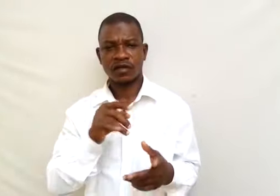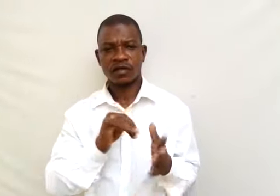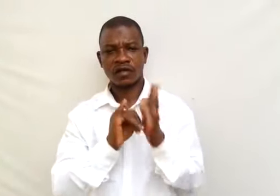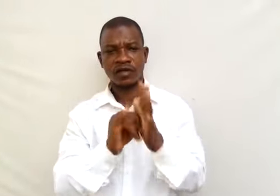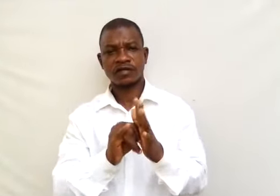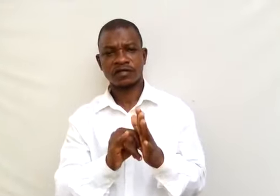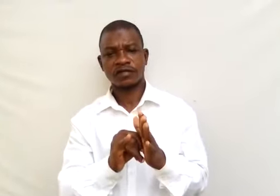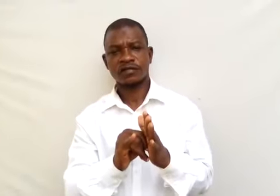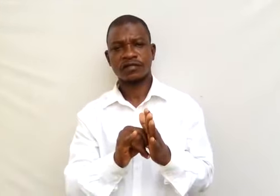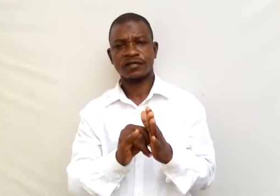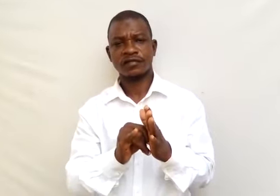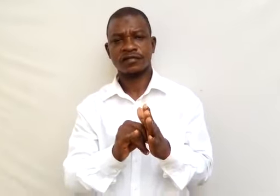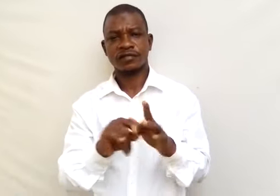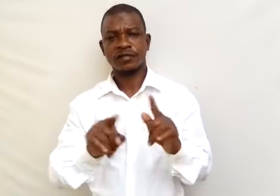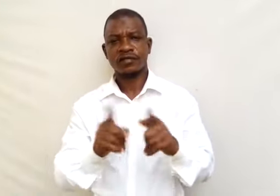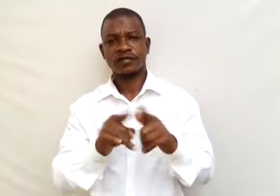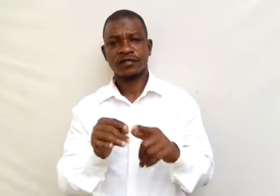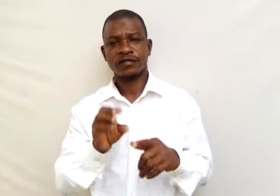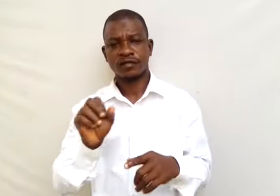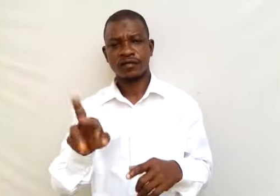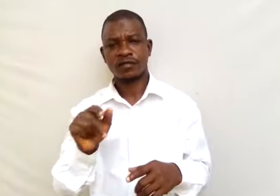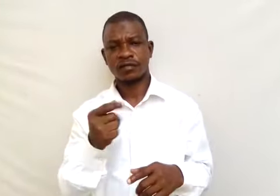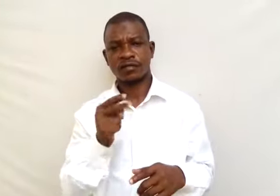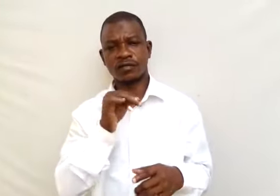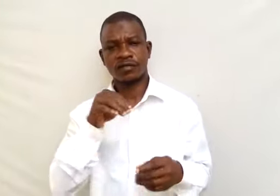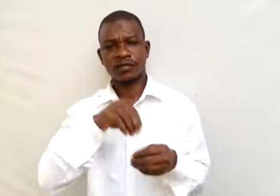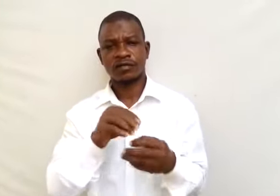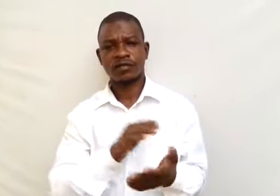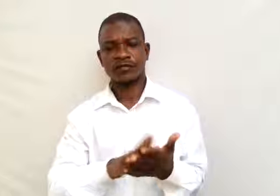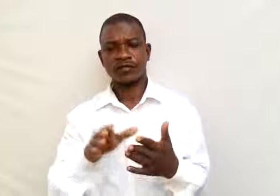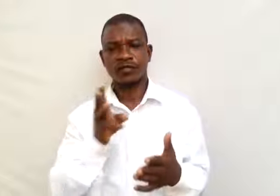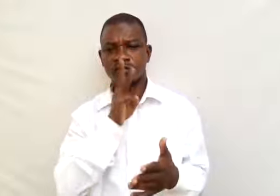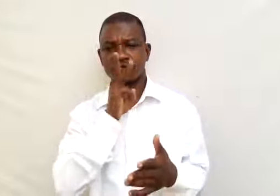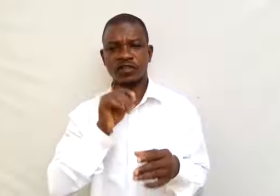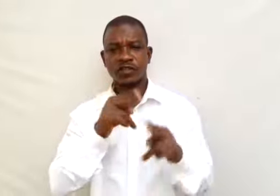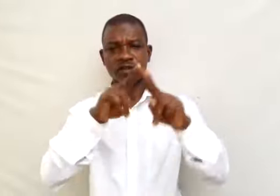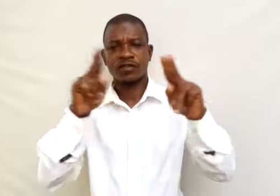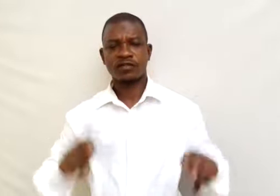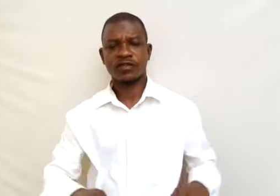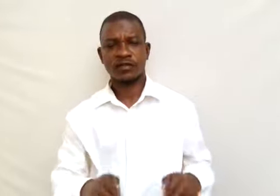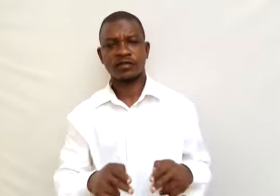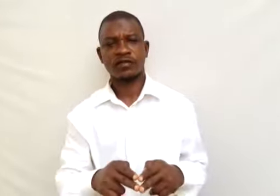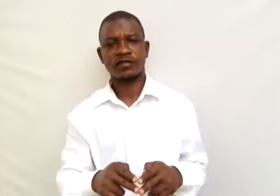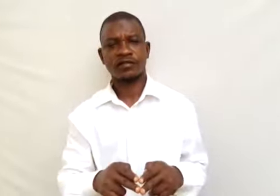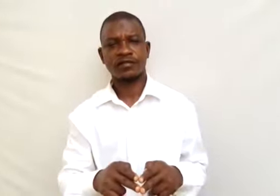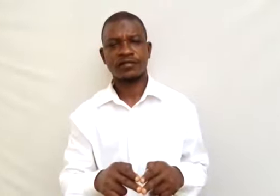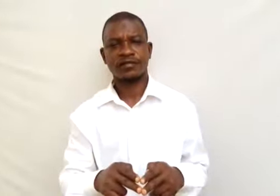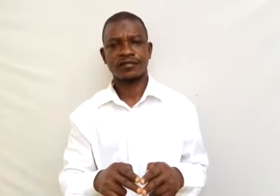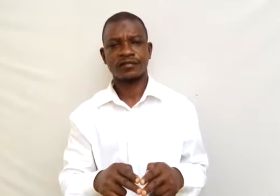videos of business in freshwater habitat content